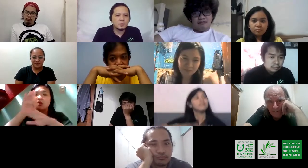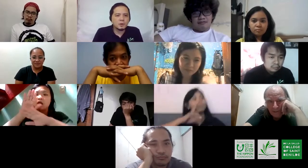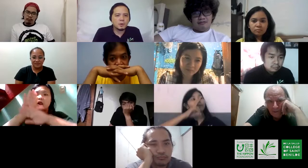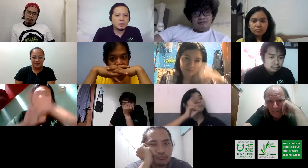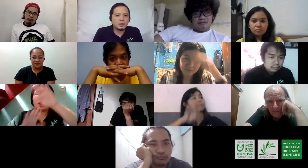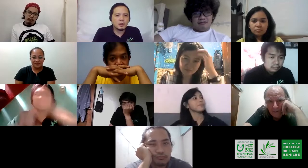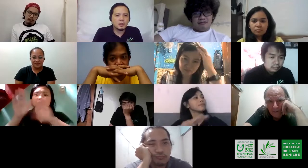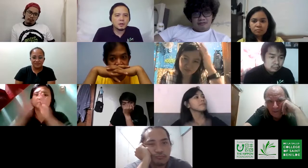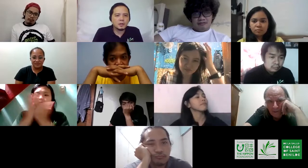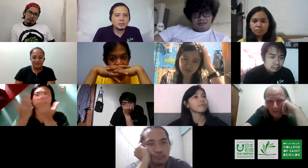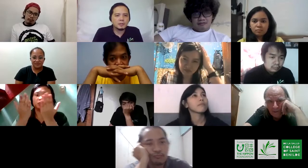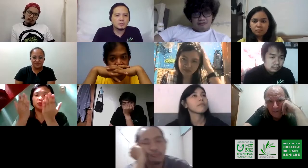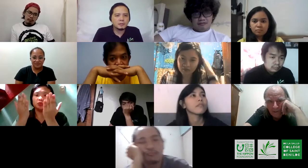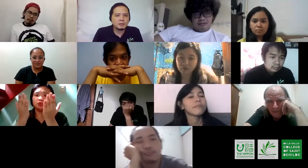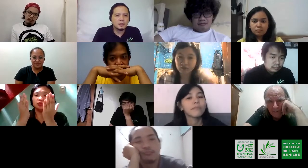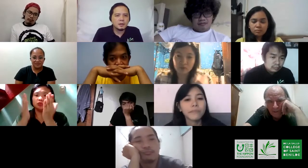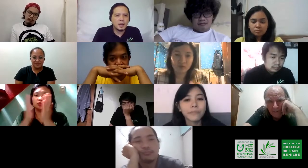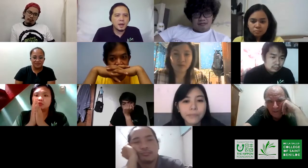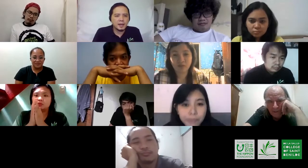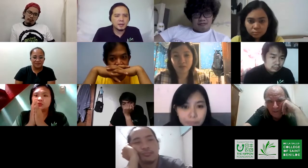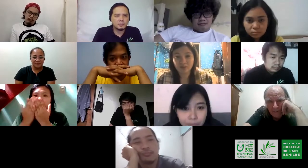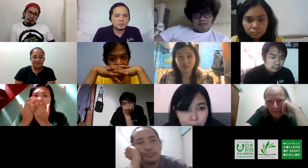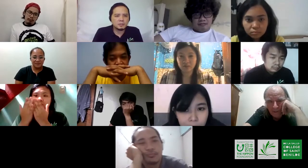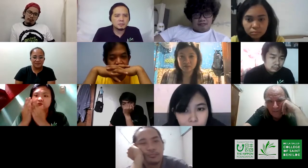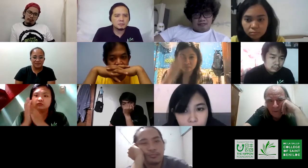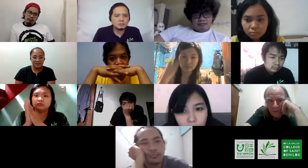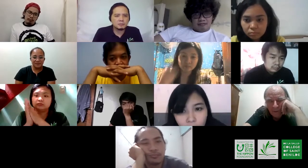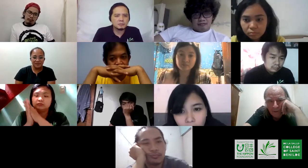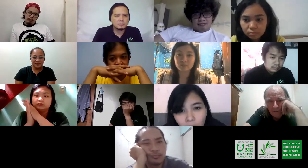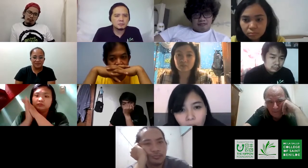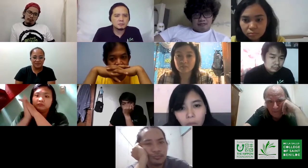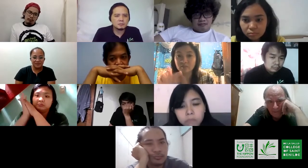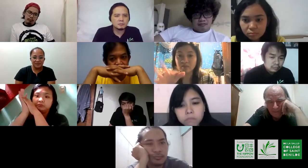So we're working on a handbook.